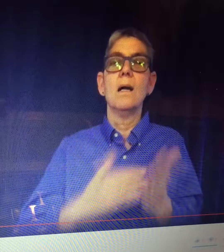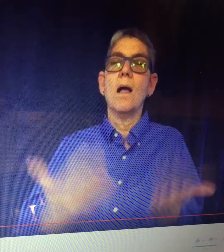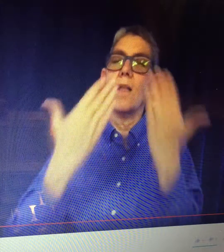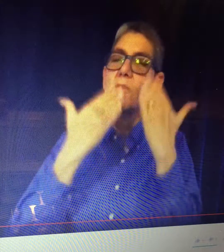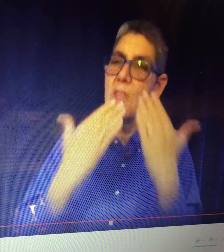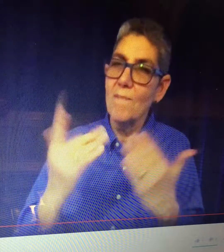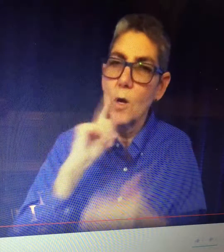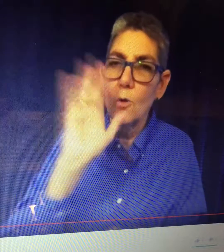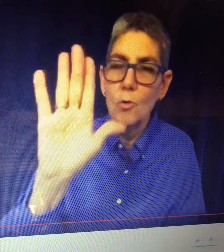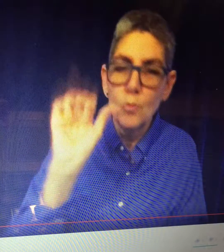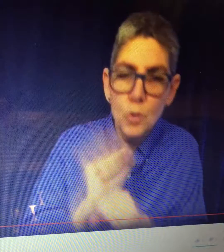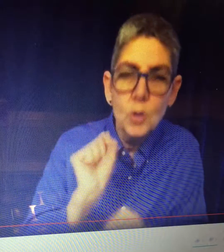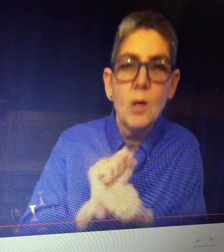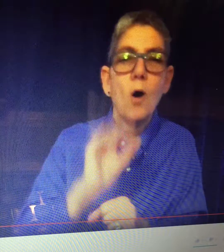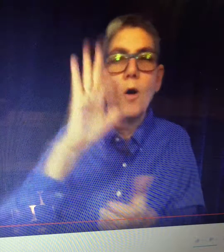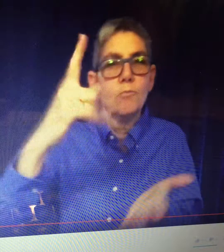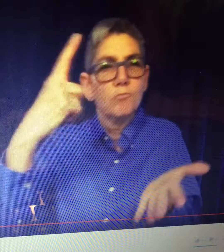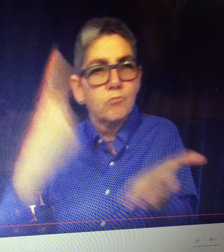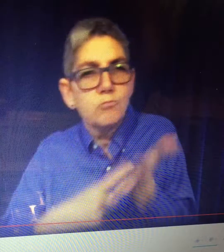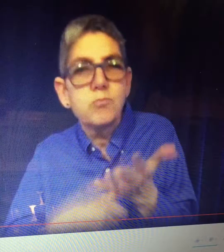closing, again, thank you for your work,